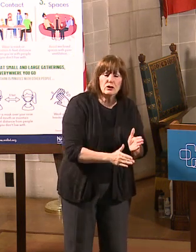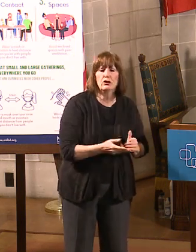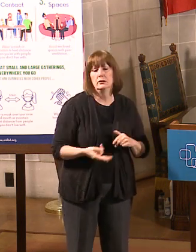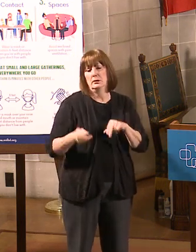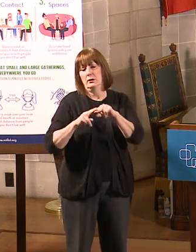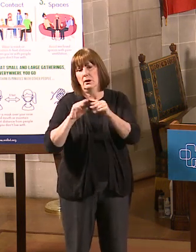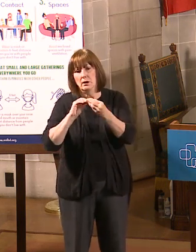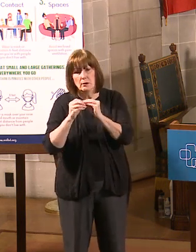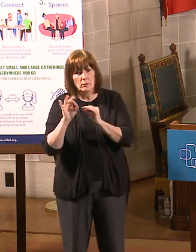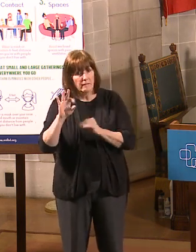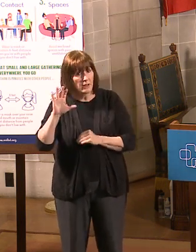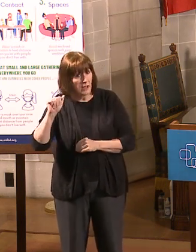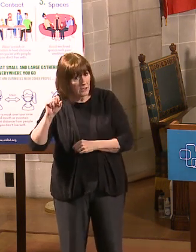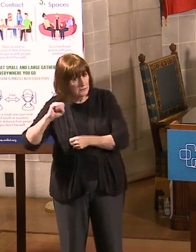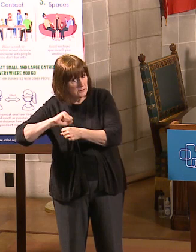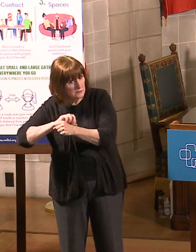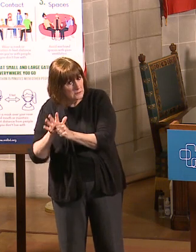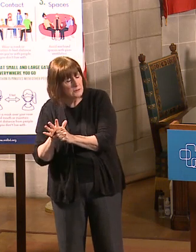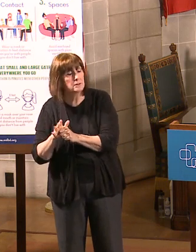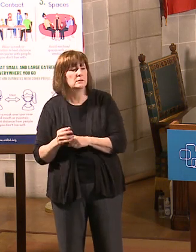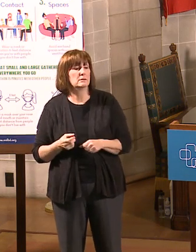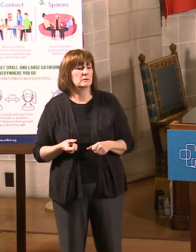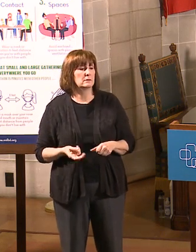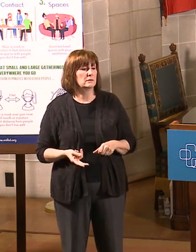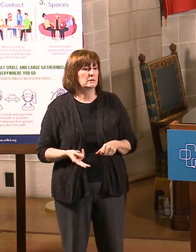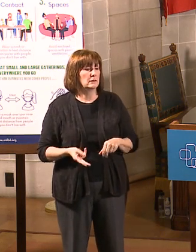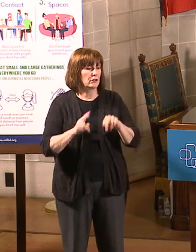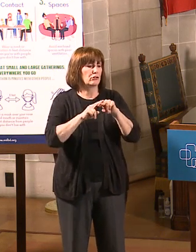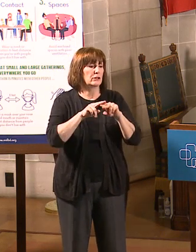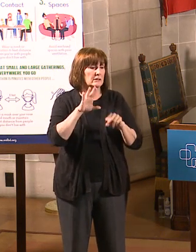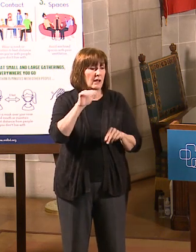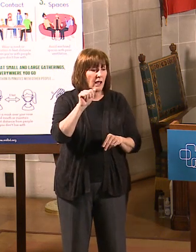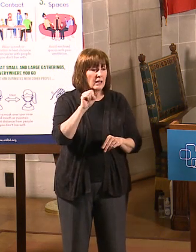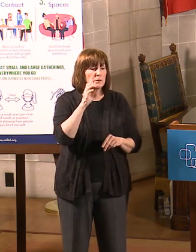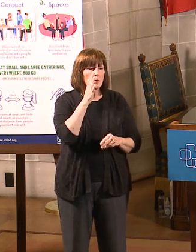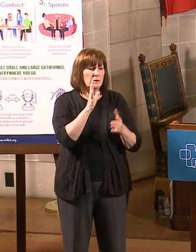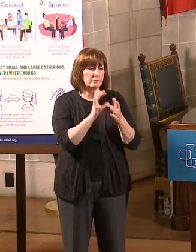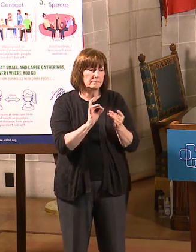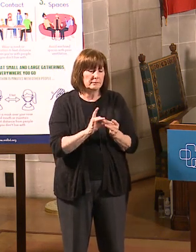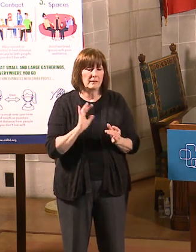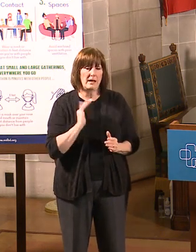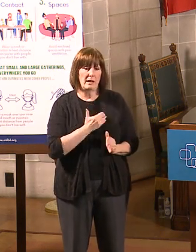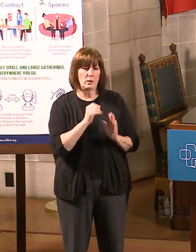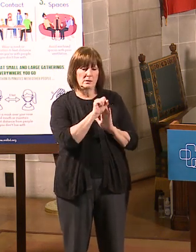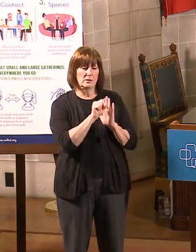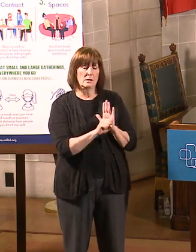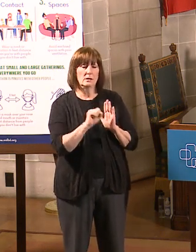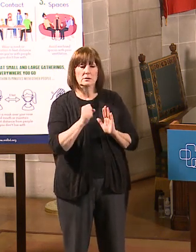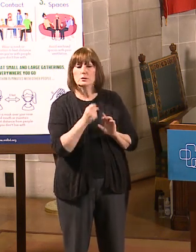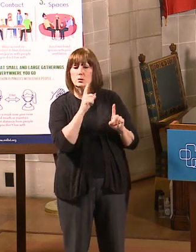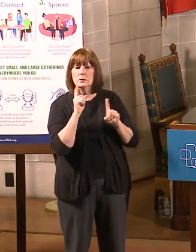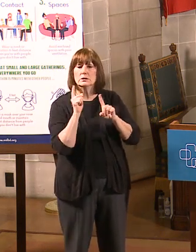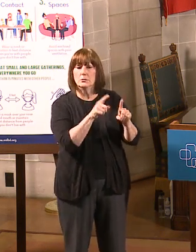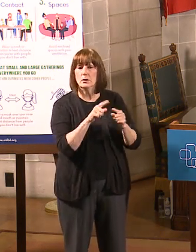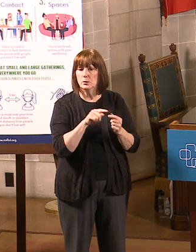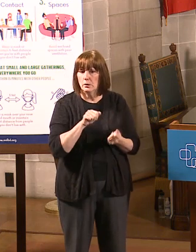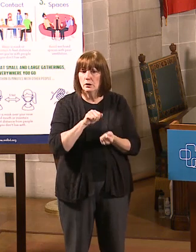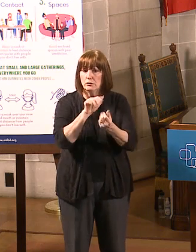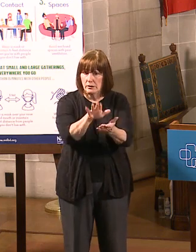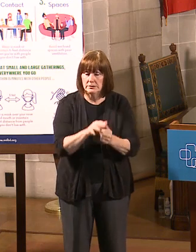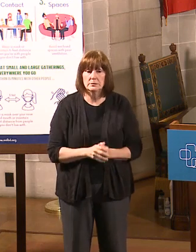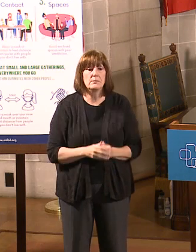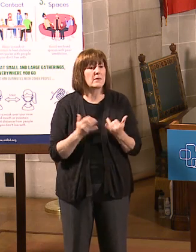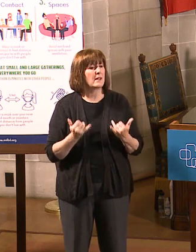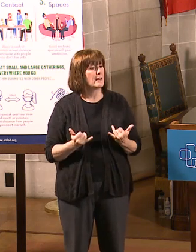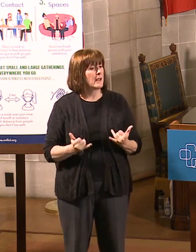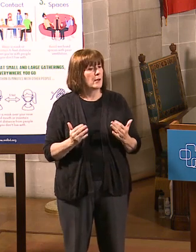of cases, we have had an increased caseload there, and we'll talk further about the state's response to be able to address that. And so with that,